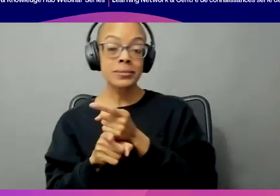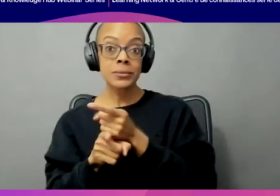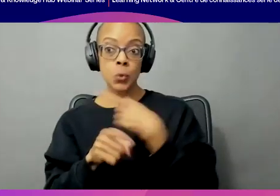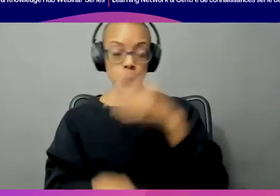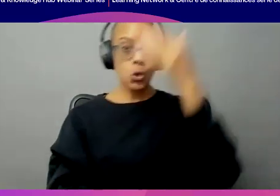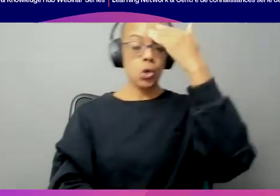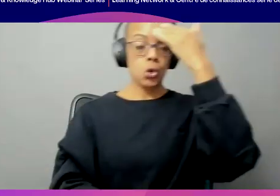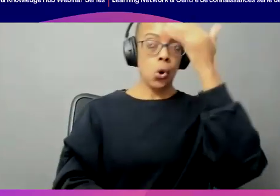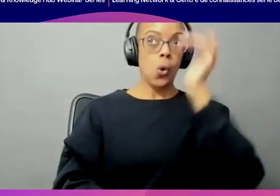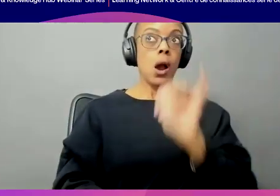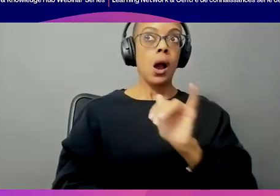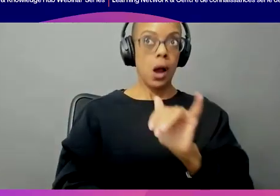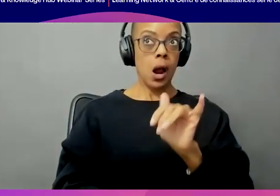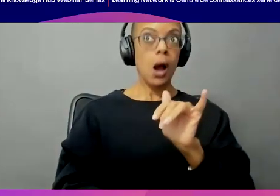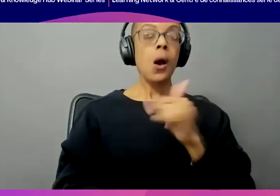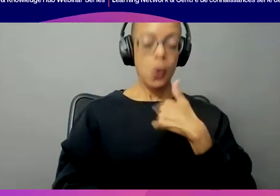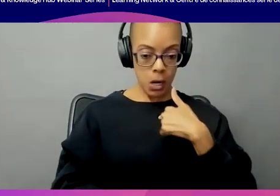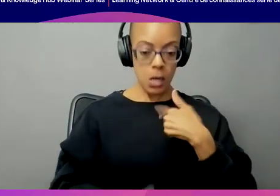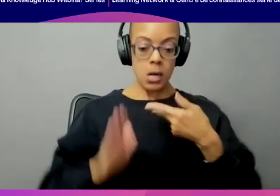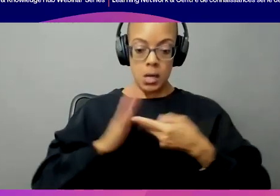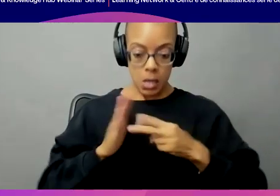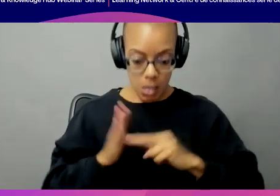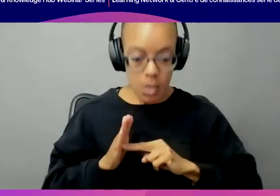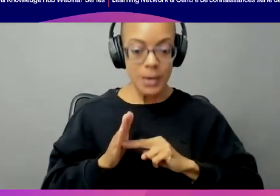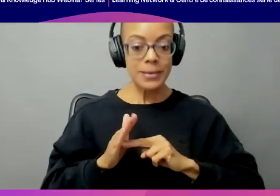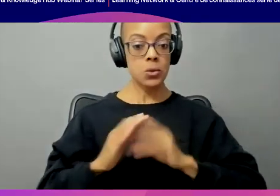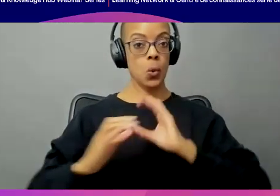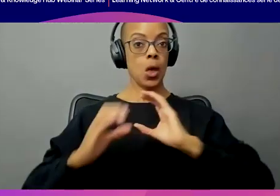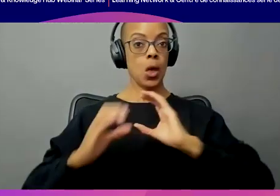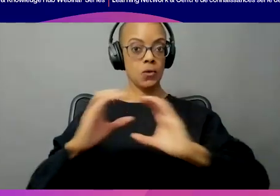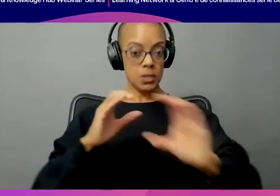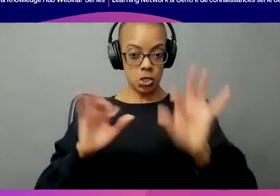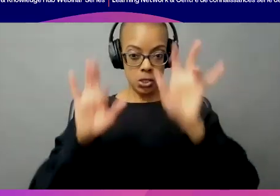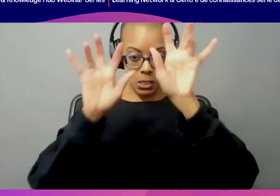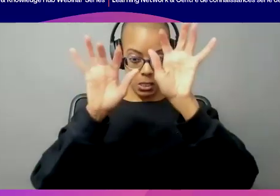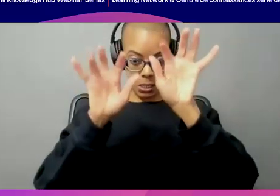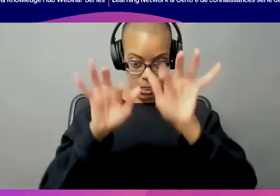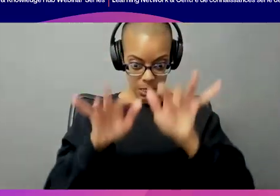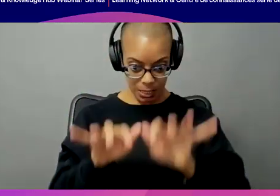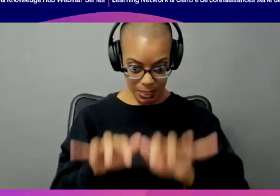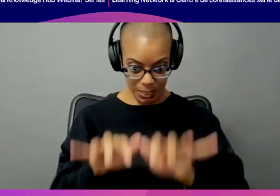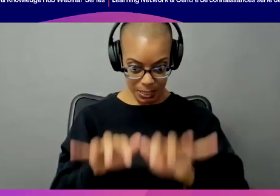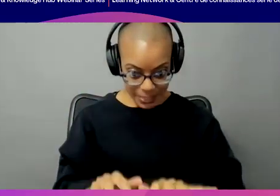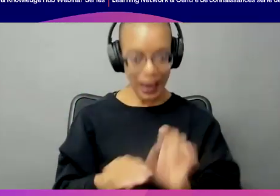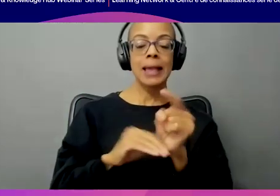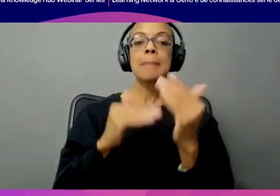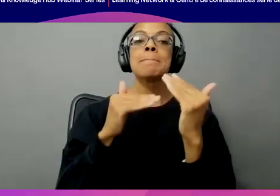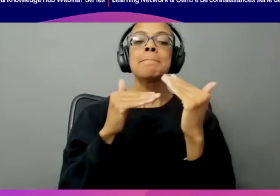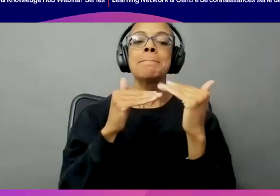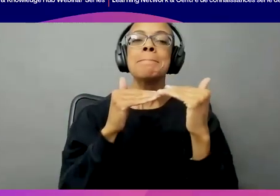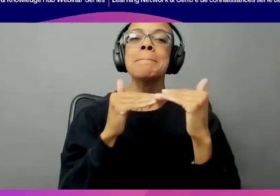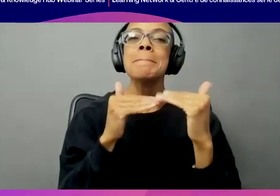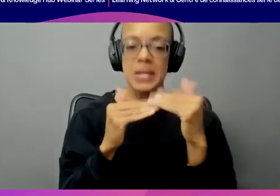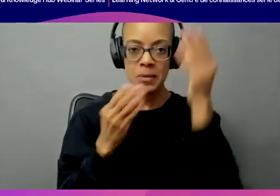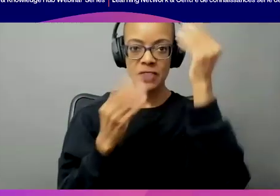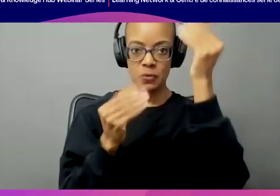were very intentional in crafting the texting conversations and ensuring that we were asking the minimum amount of information as